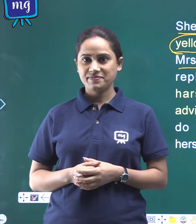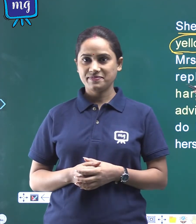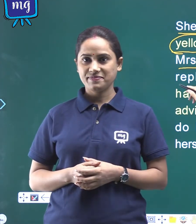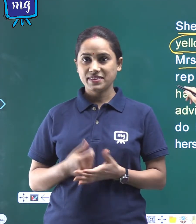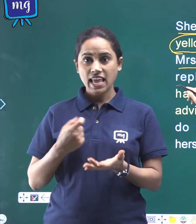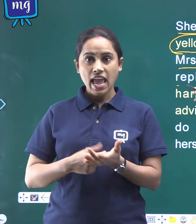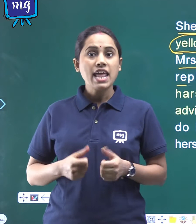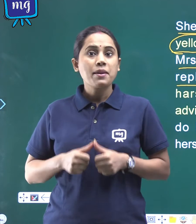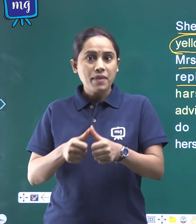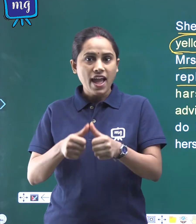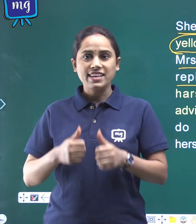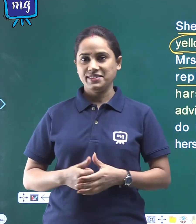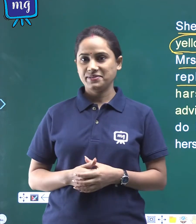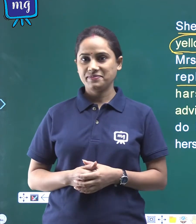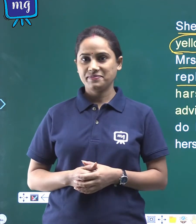replies